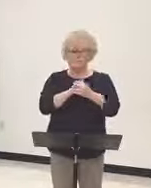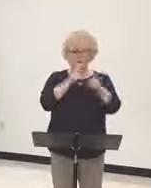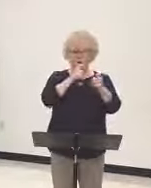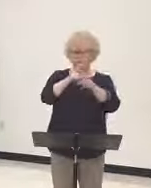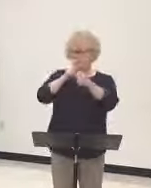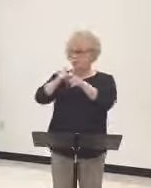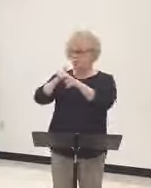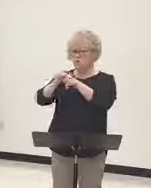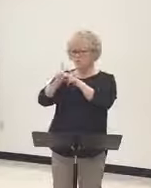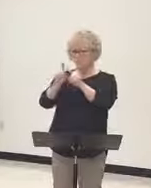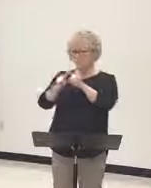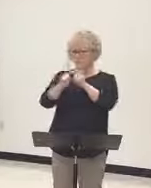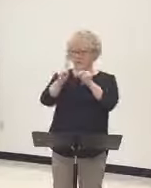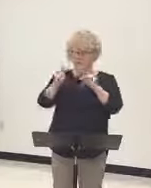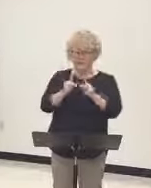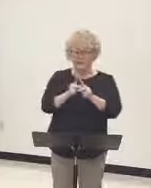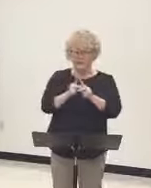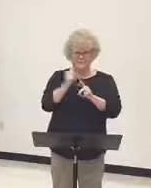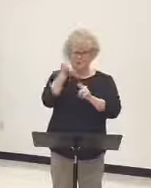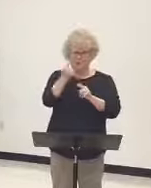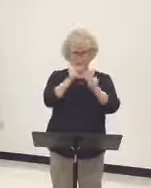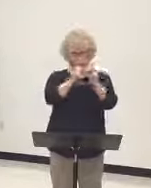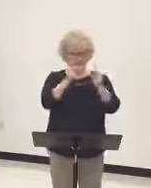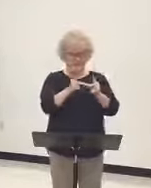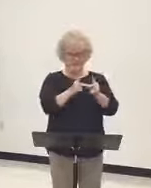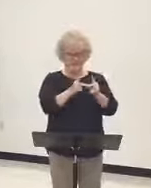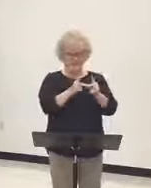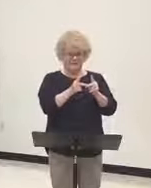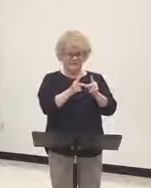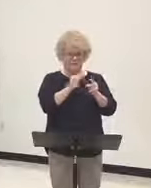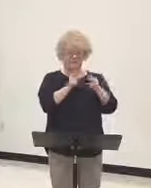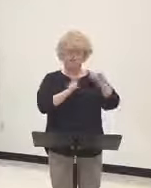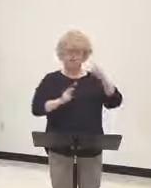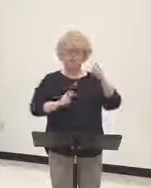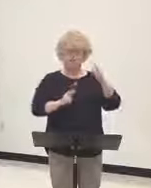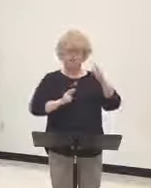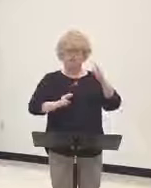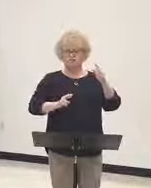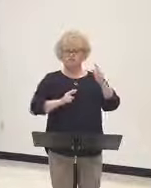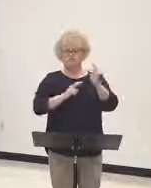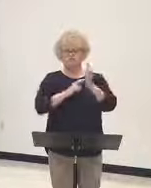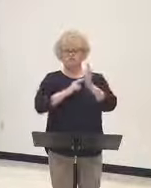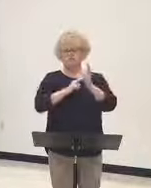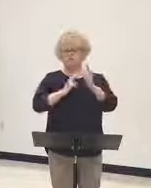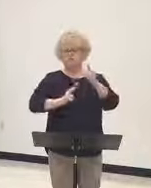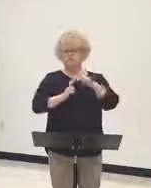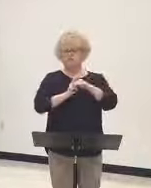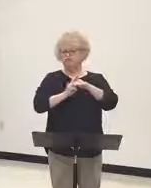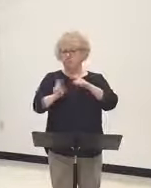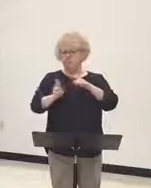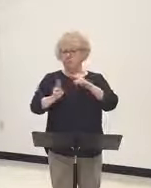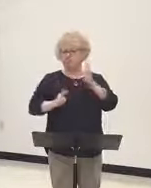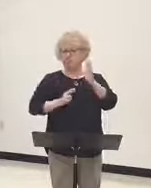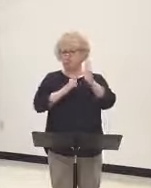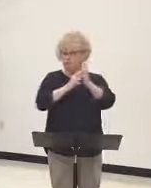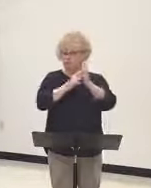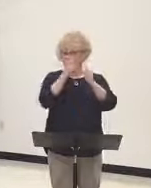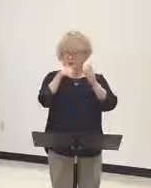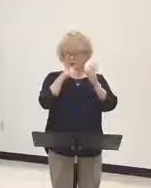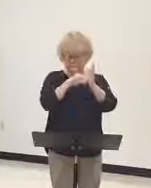around, there was only one facility, one retreat center that could accommodate